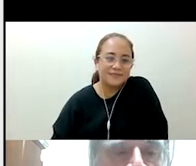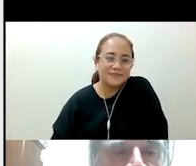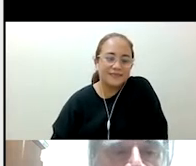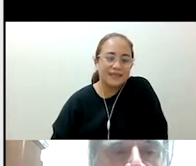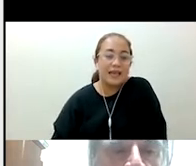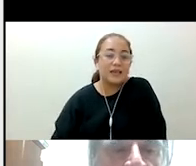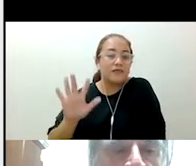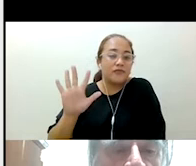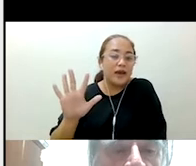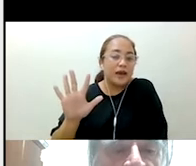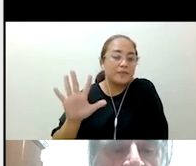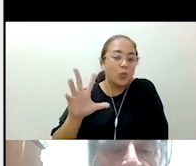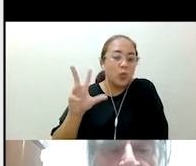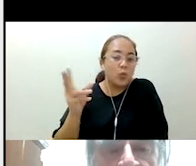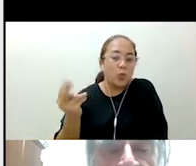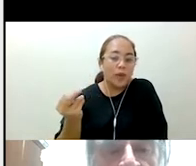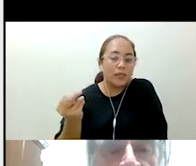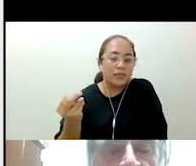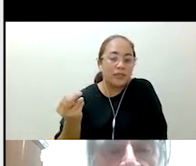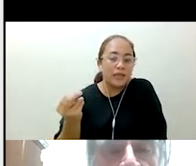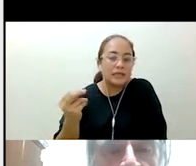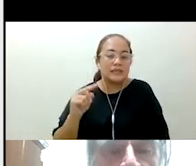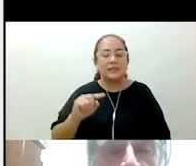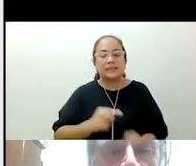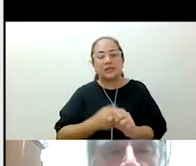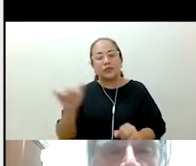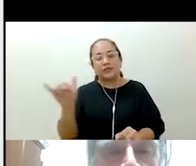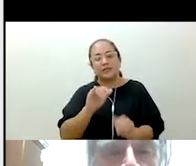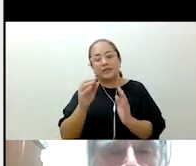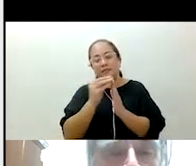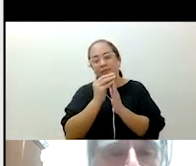and 5 and when kind of start with the same hand shape, but